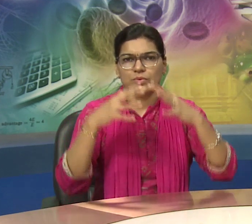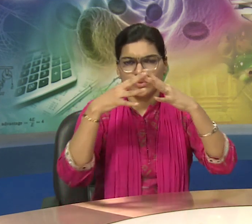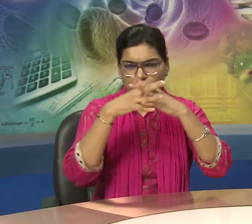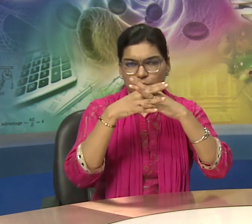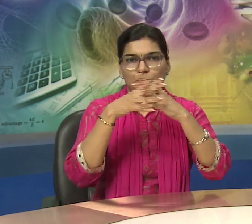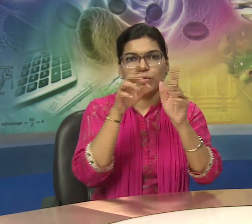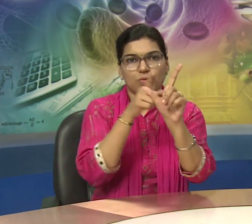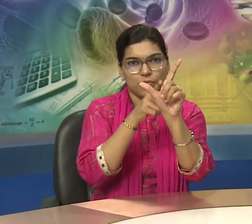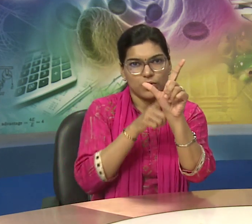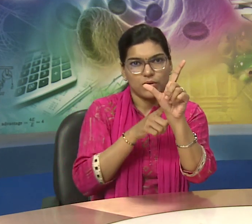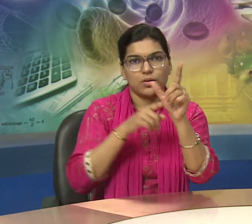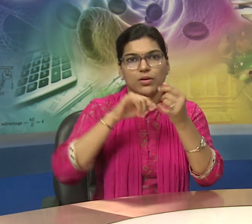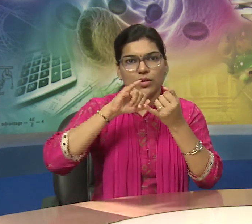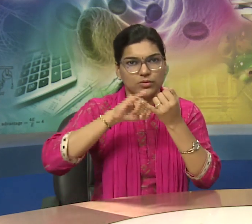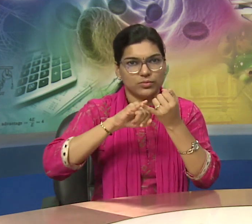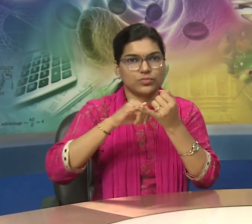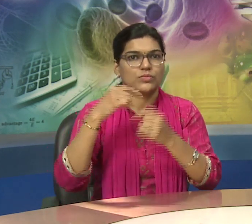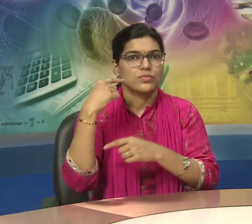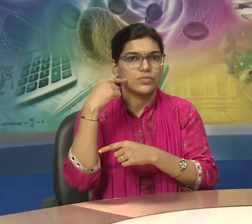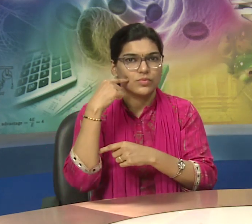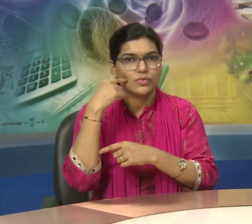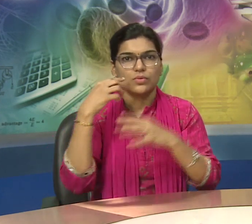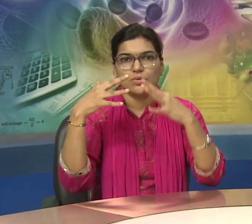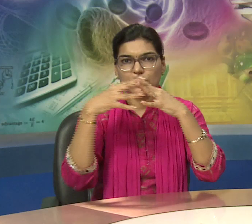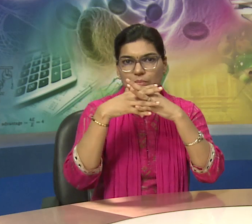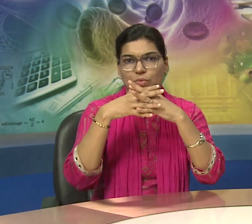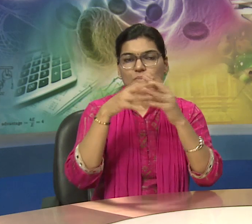Now, the image you can see on screen, there is an abbreviation